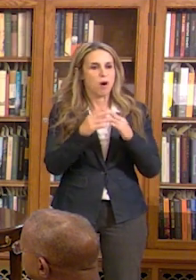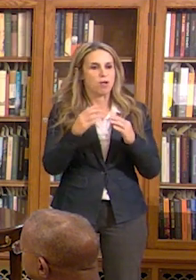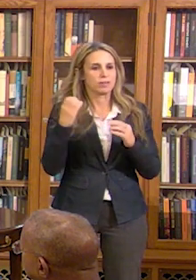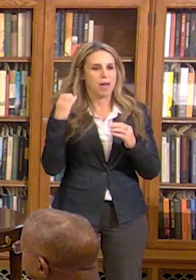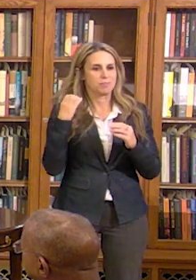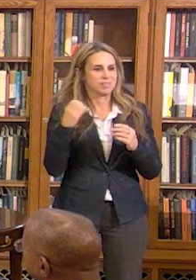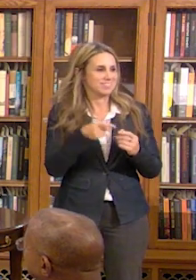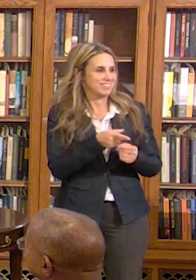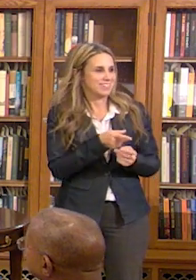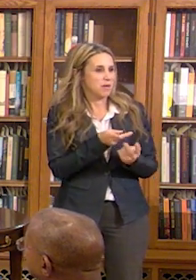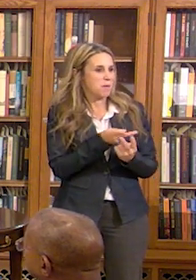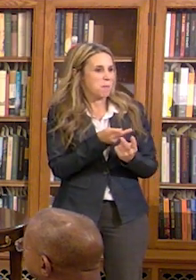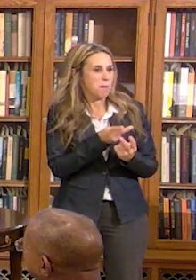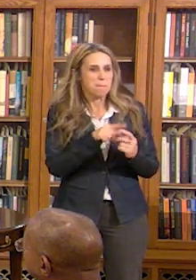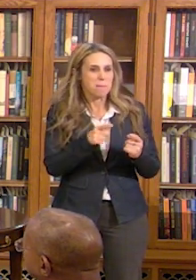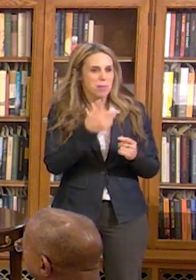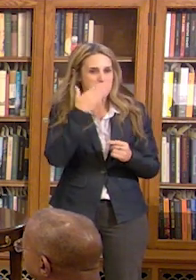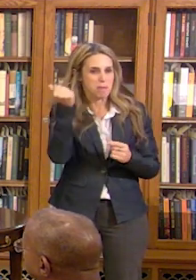best